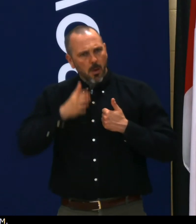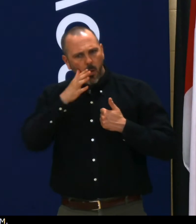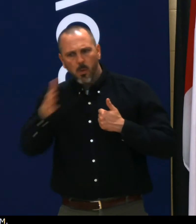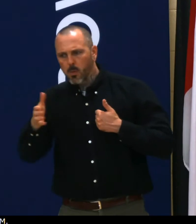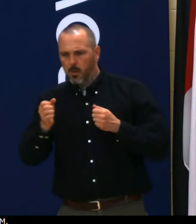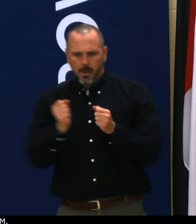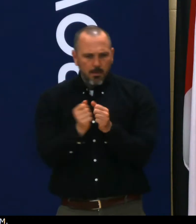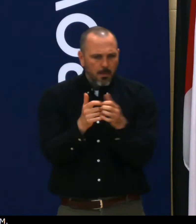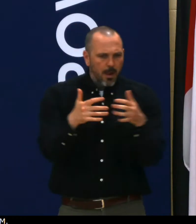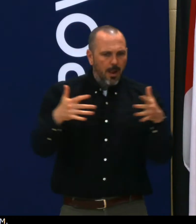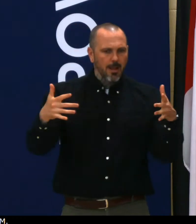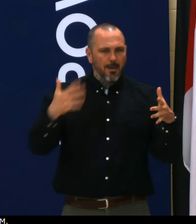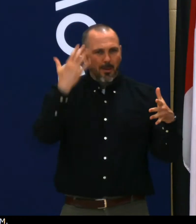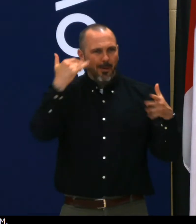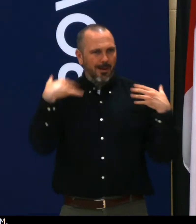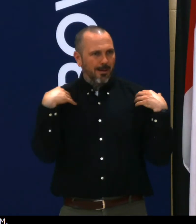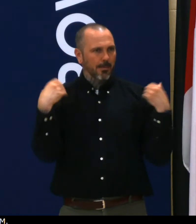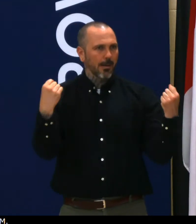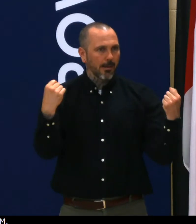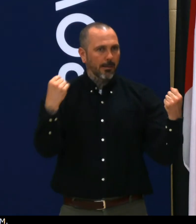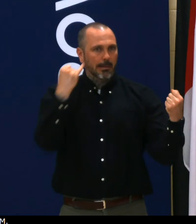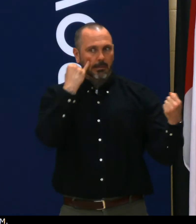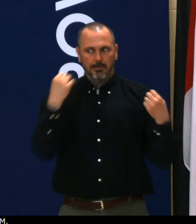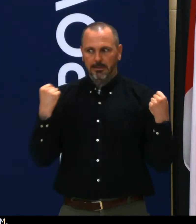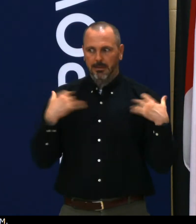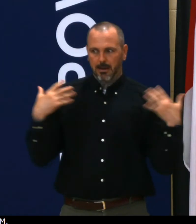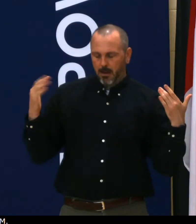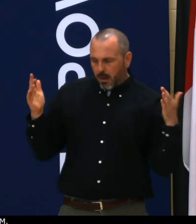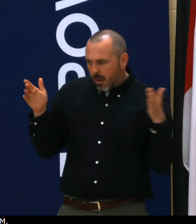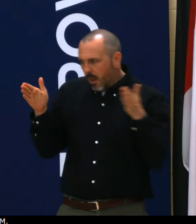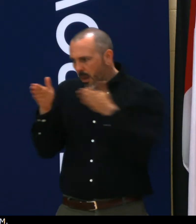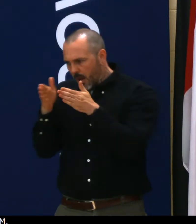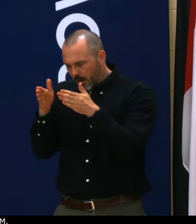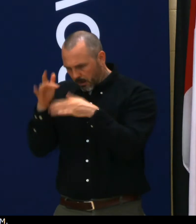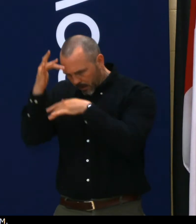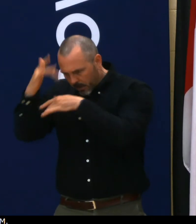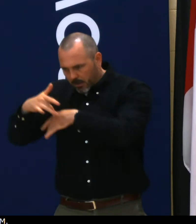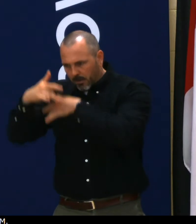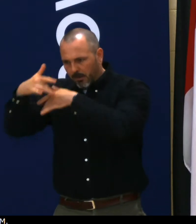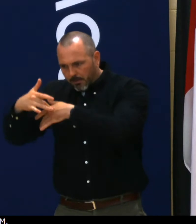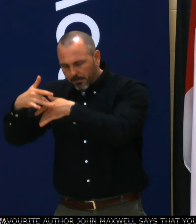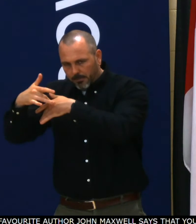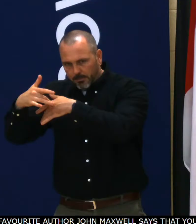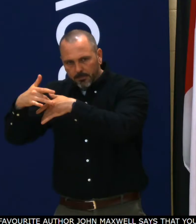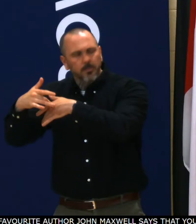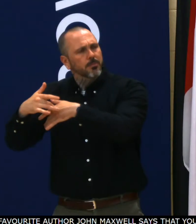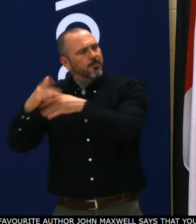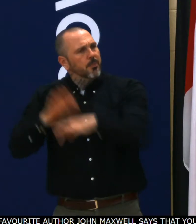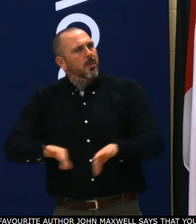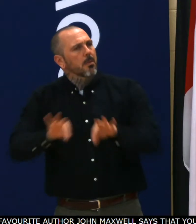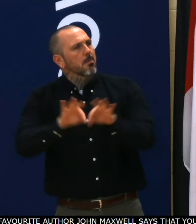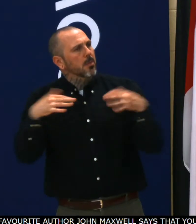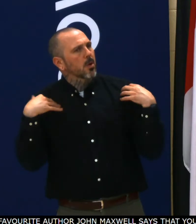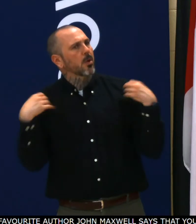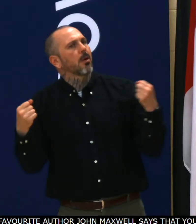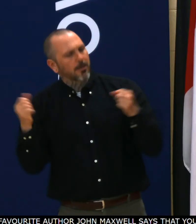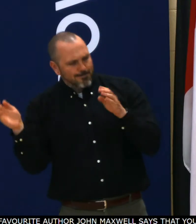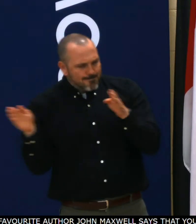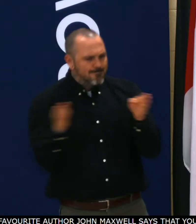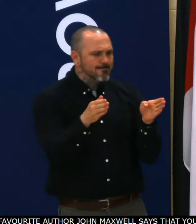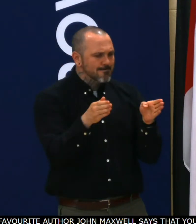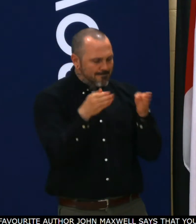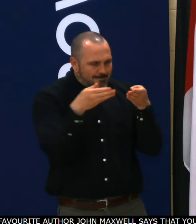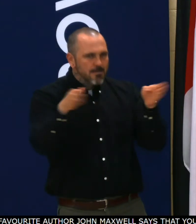that successful people, they have fear in their life, but they choose instead to focus on courage. And I think we'd